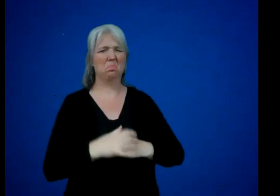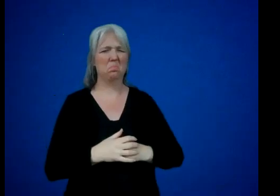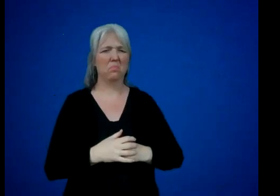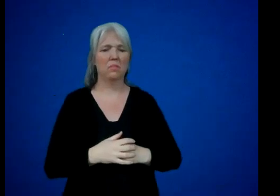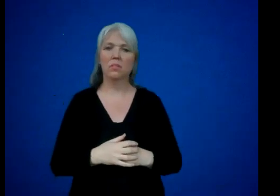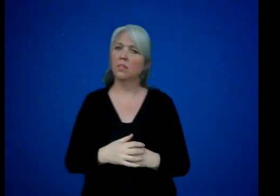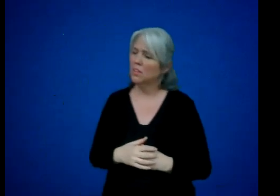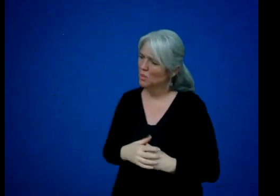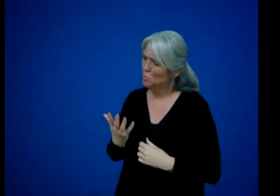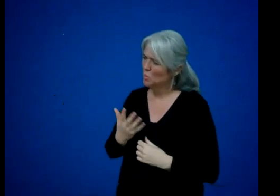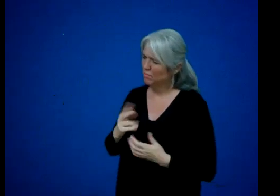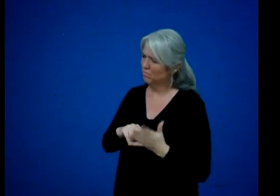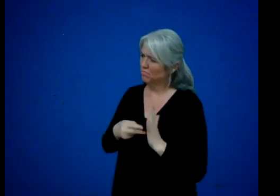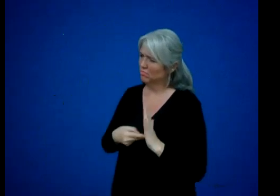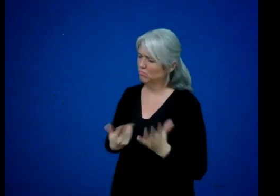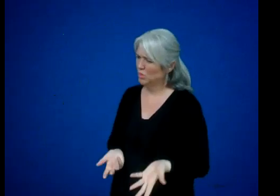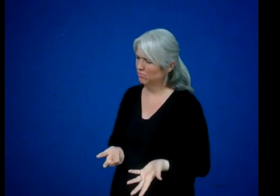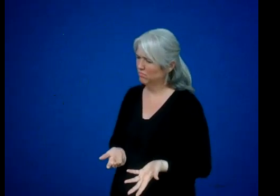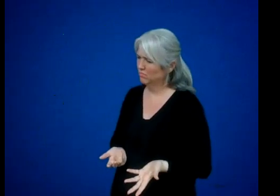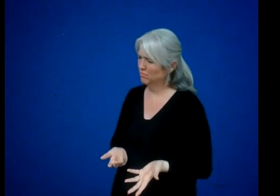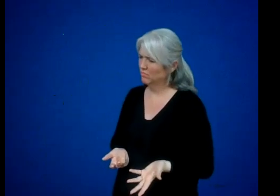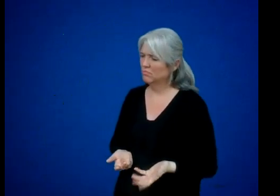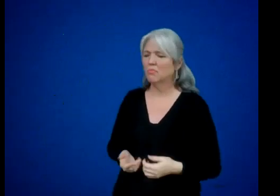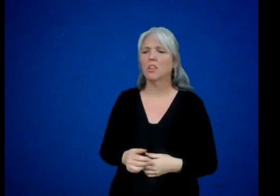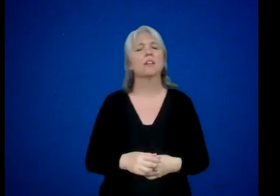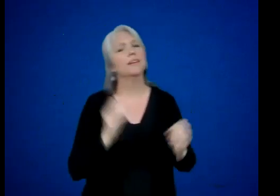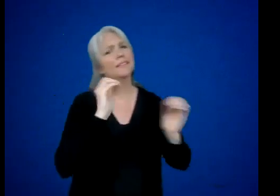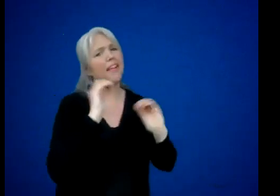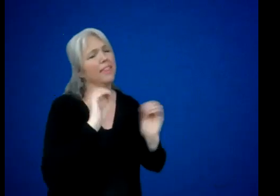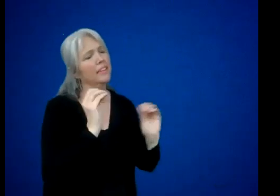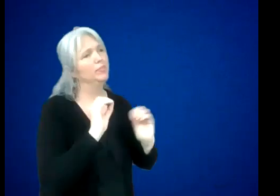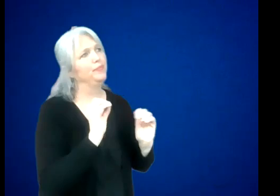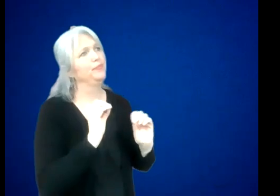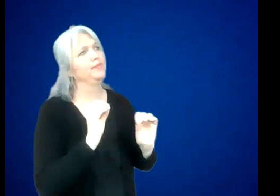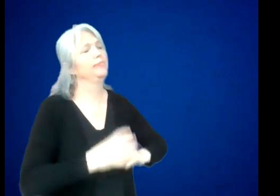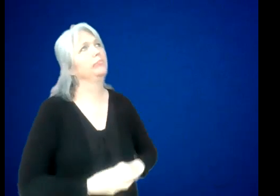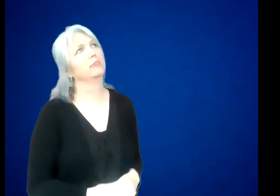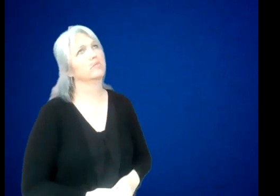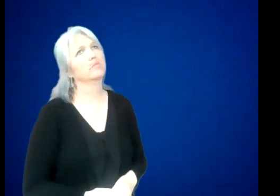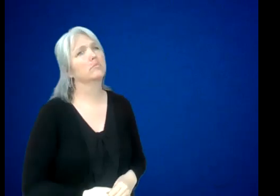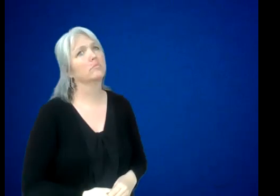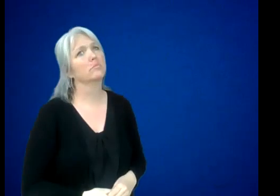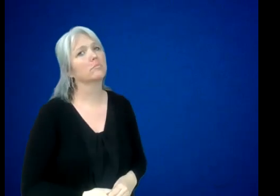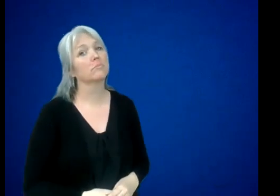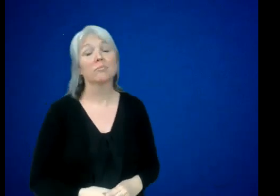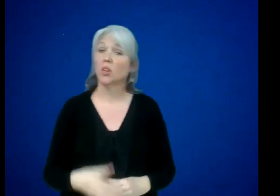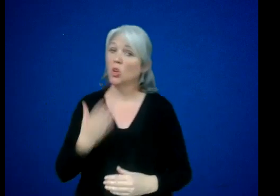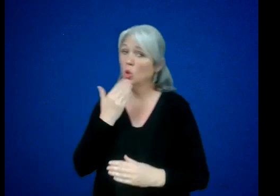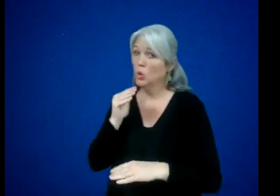that? Said the preacher. Nothing, I said. Good night, India